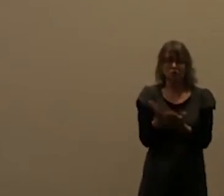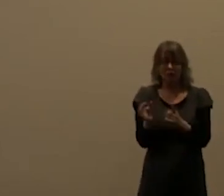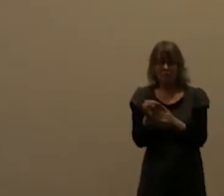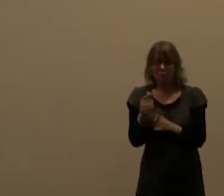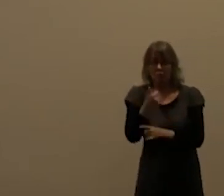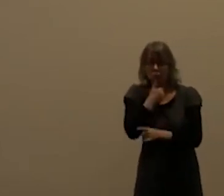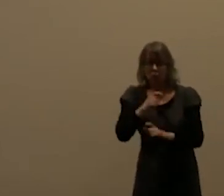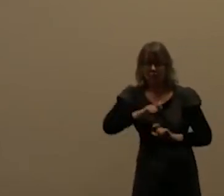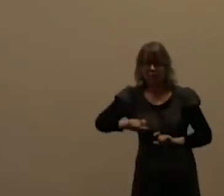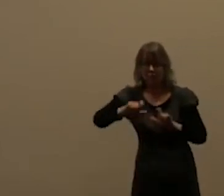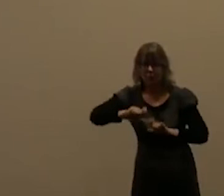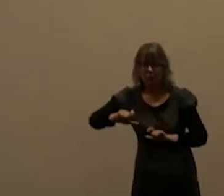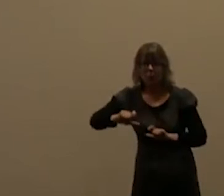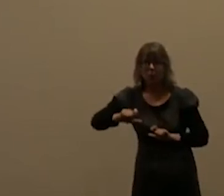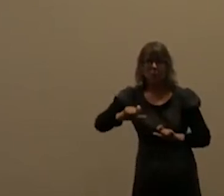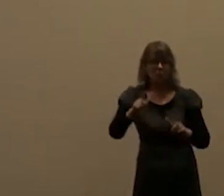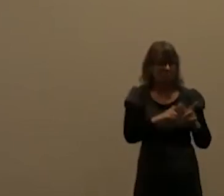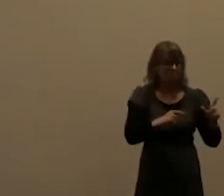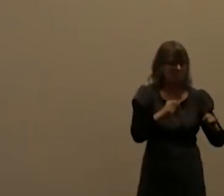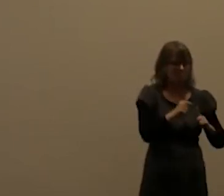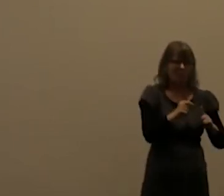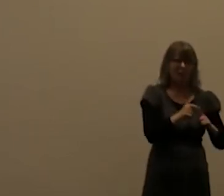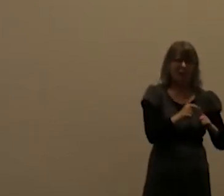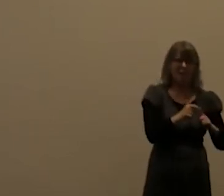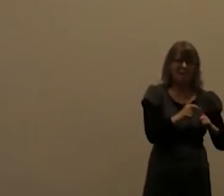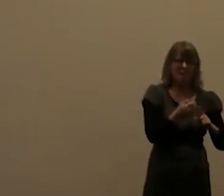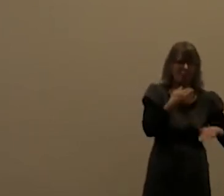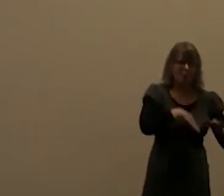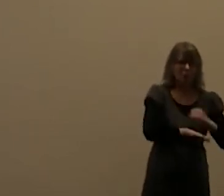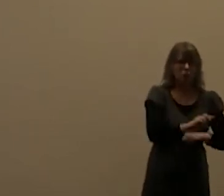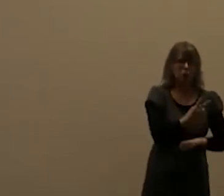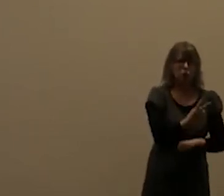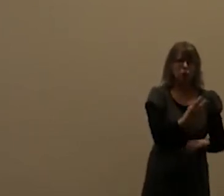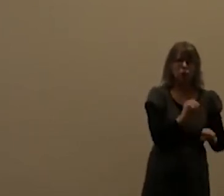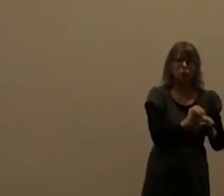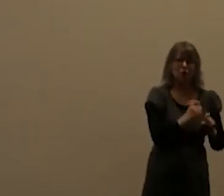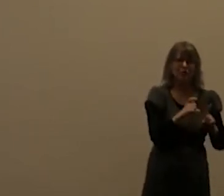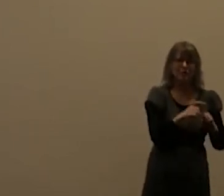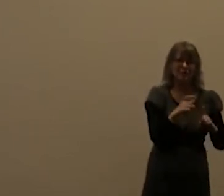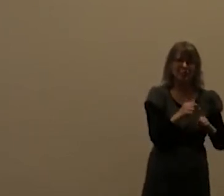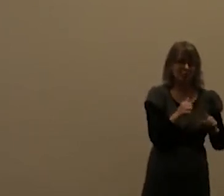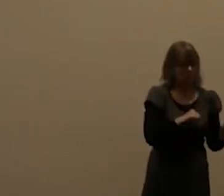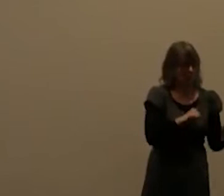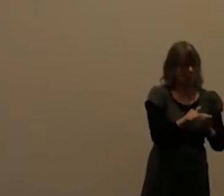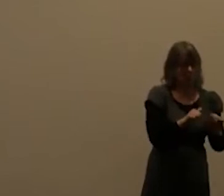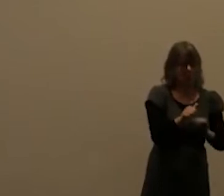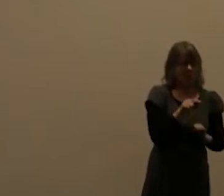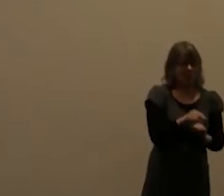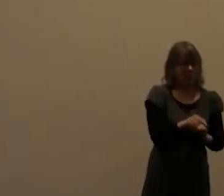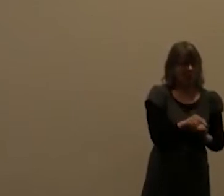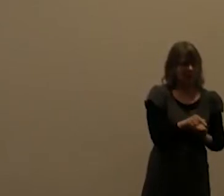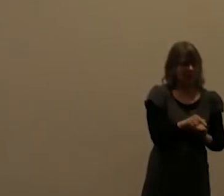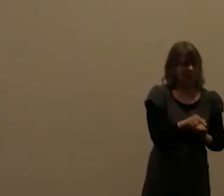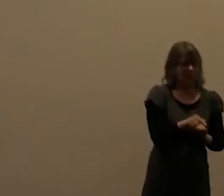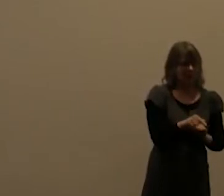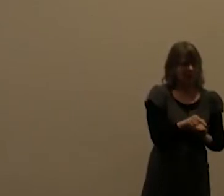the app, the size we're talking about less than 2 GB, will that be better in terms of